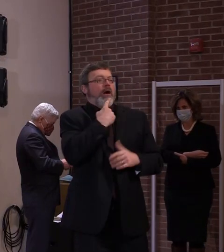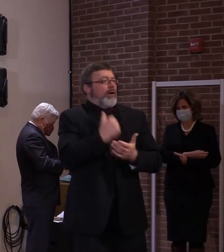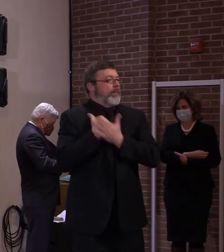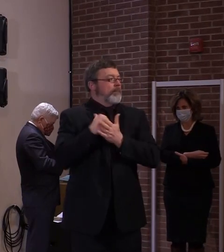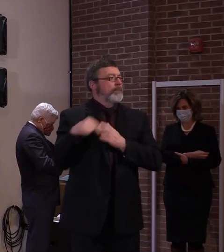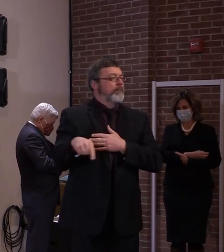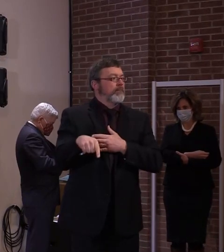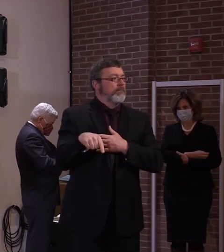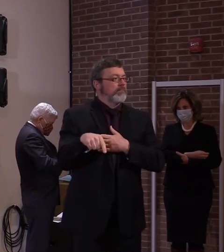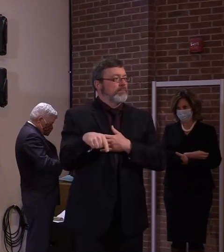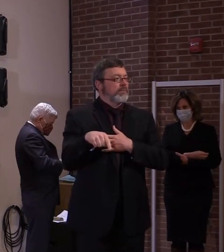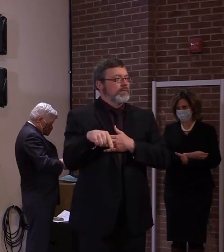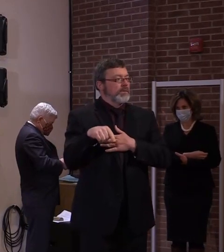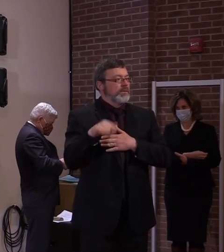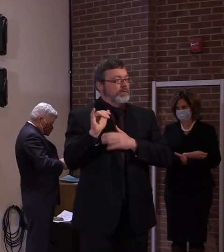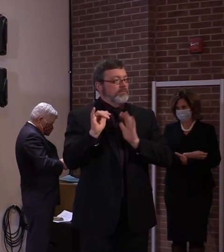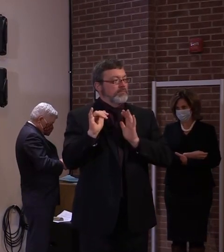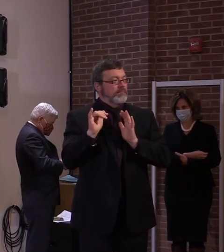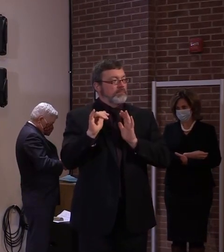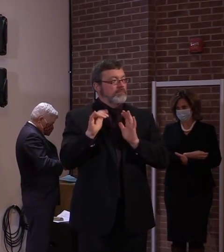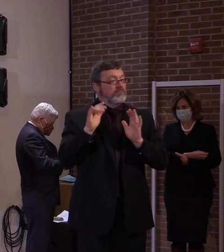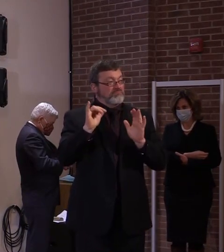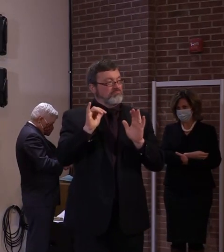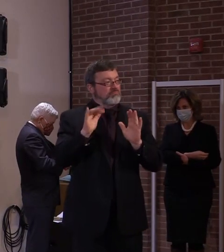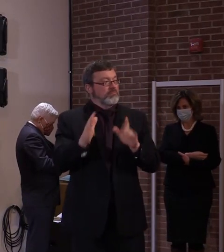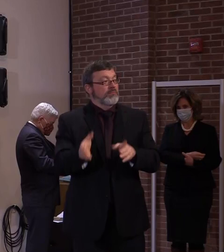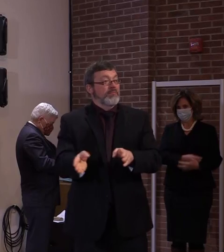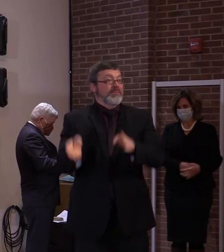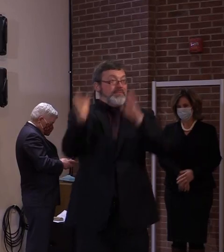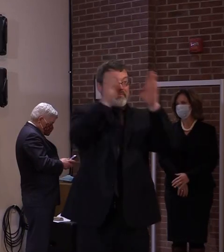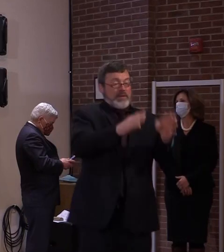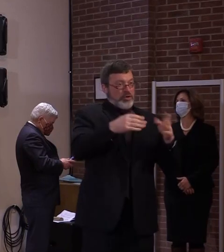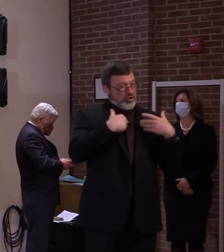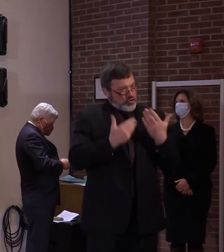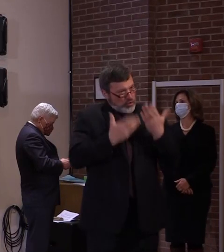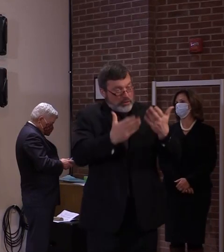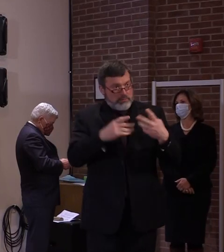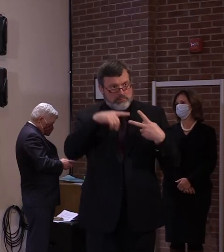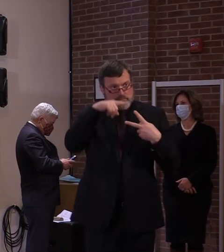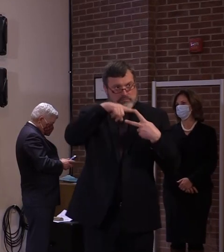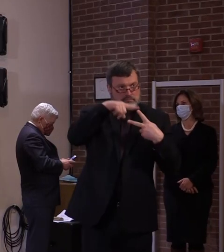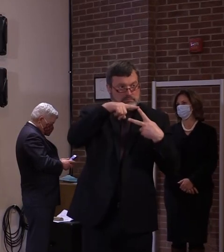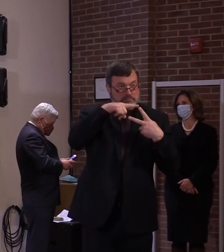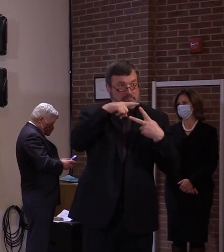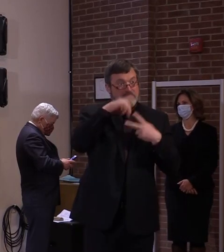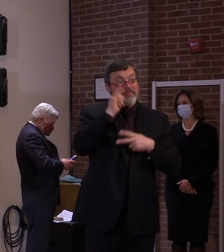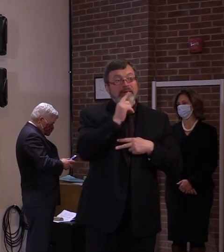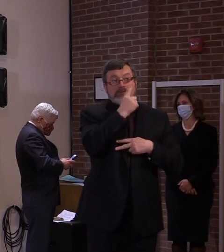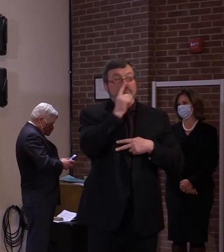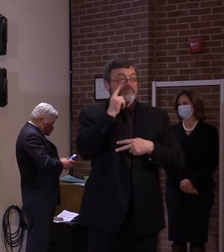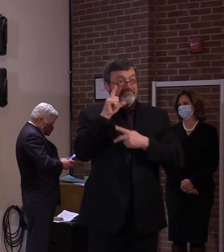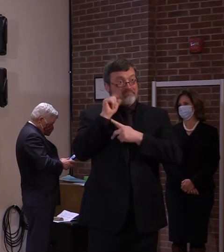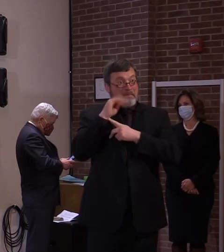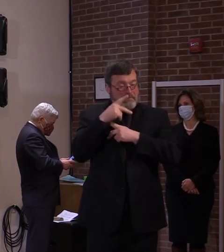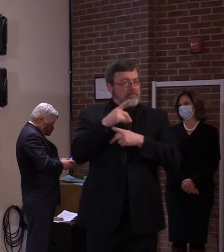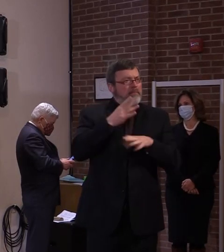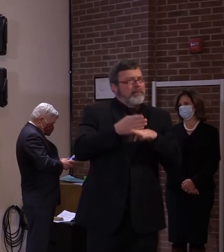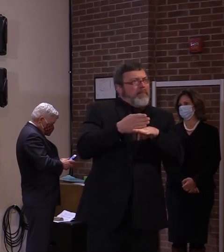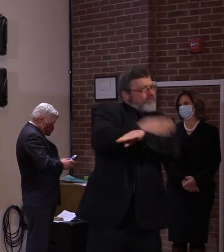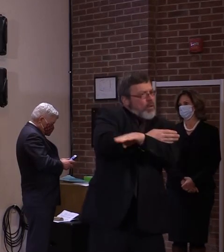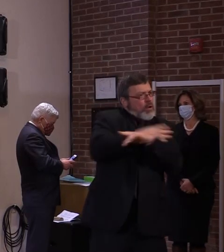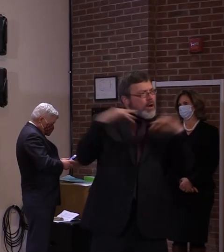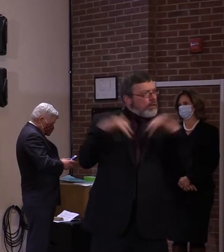and then the second test the day of. It really enhances the sensitivity of that test, bringing it up a little